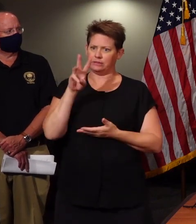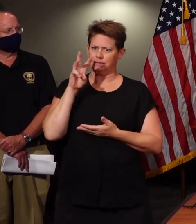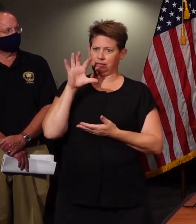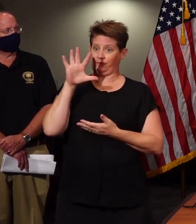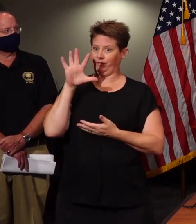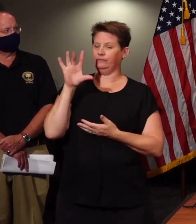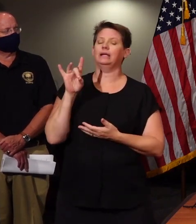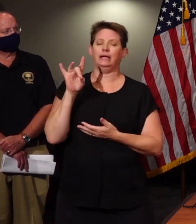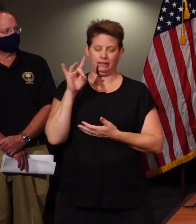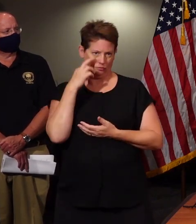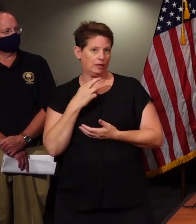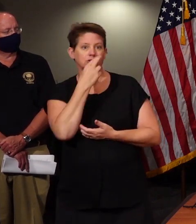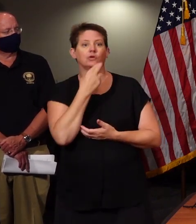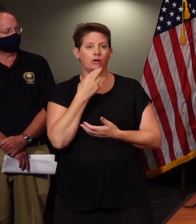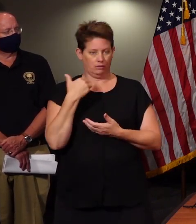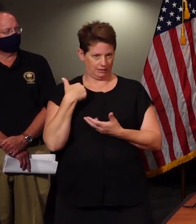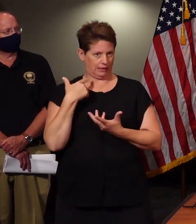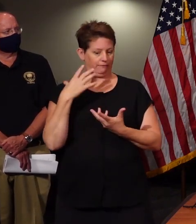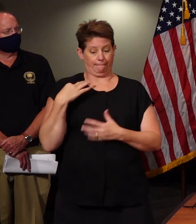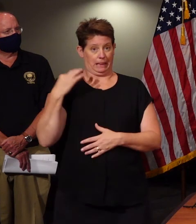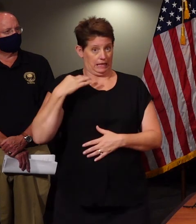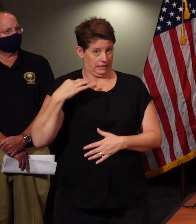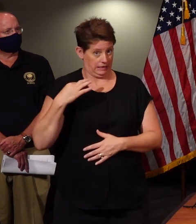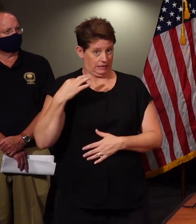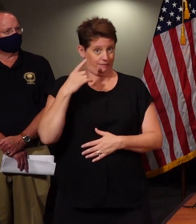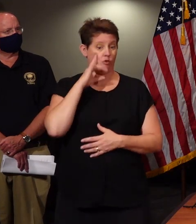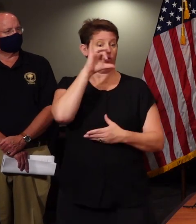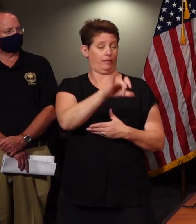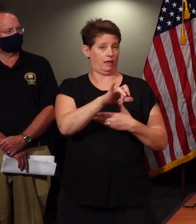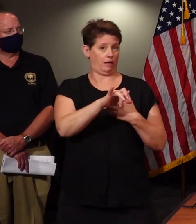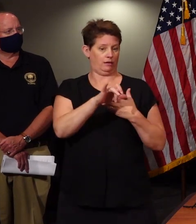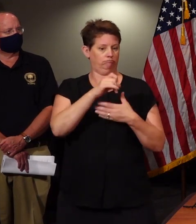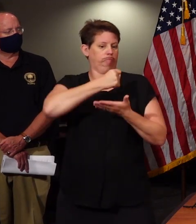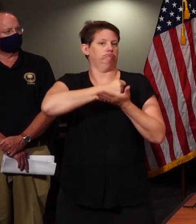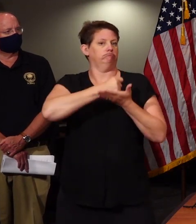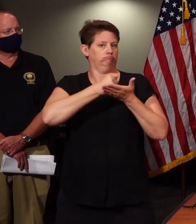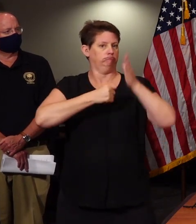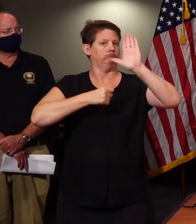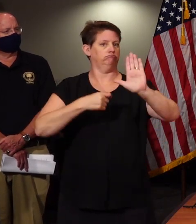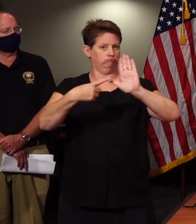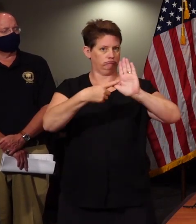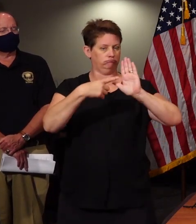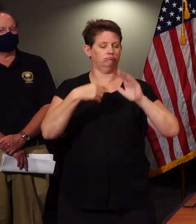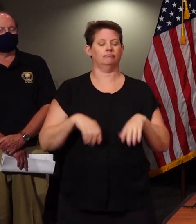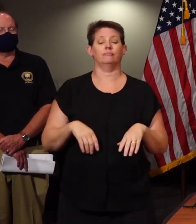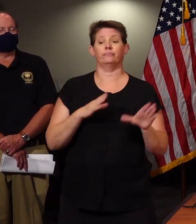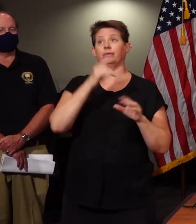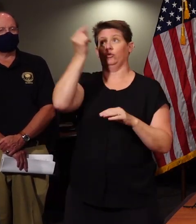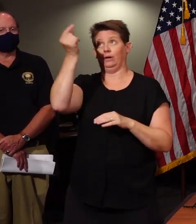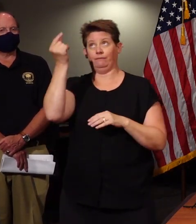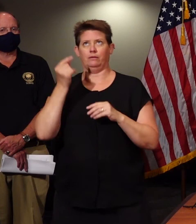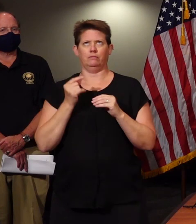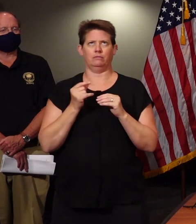1,658 restaurants have applied to receive the seal, and also in Greenville, Columbia,